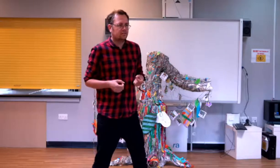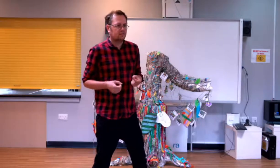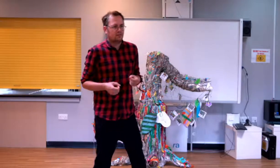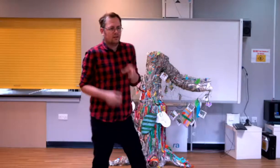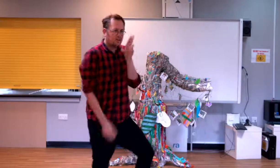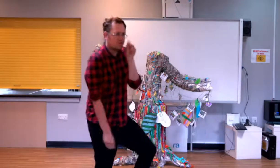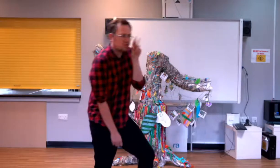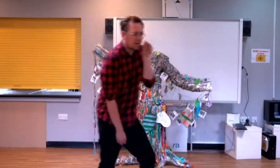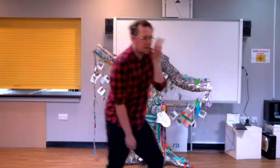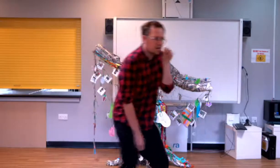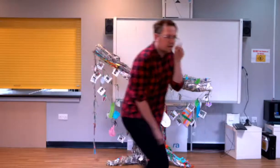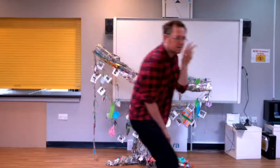a chicken?